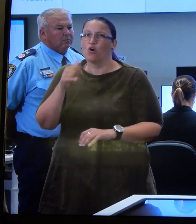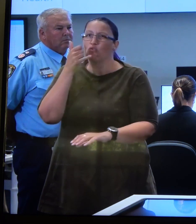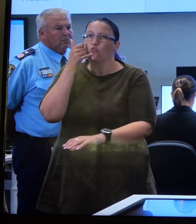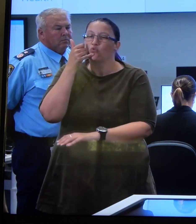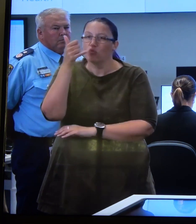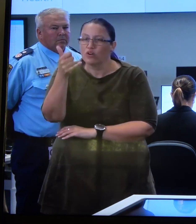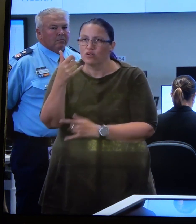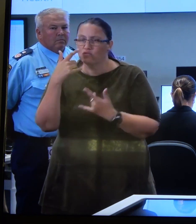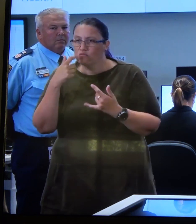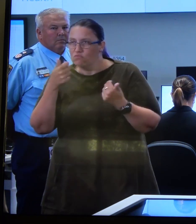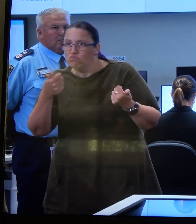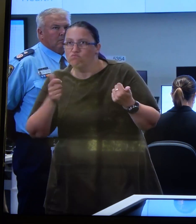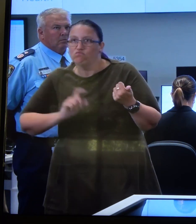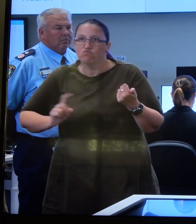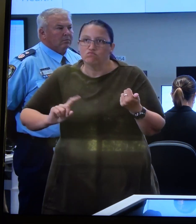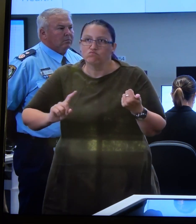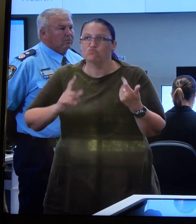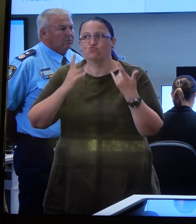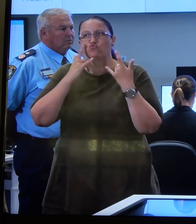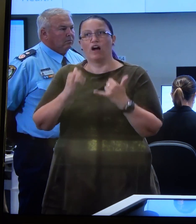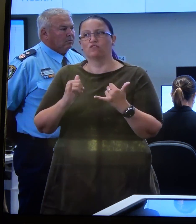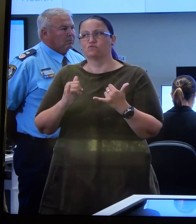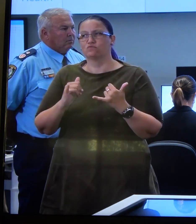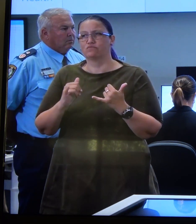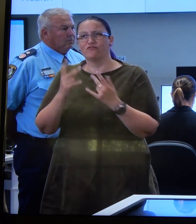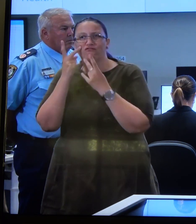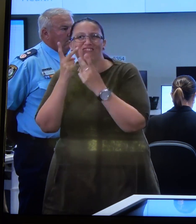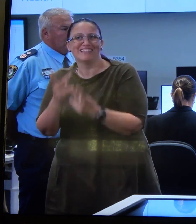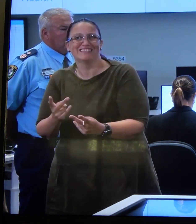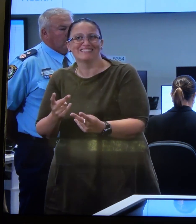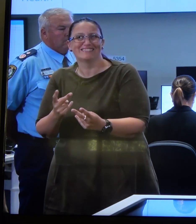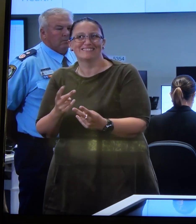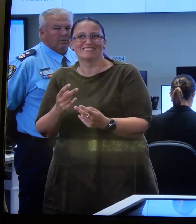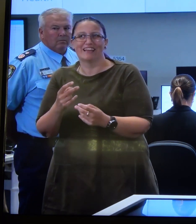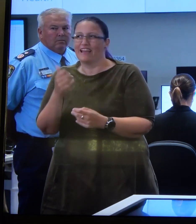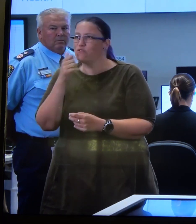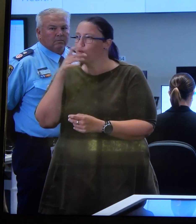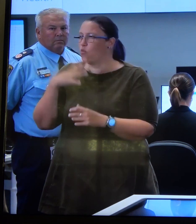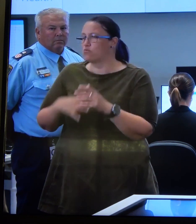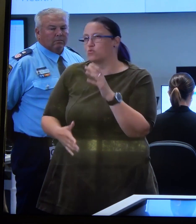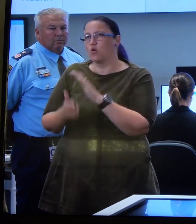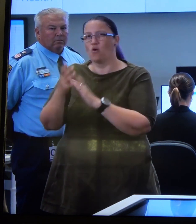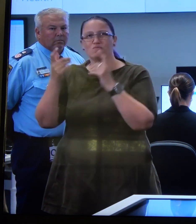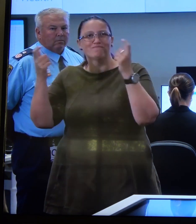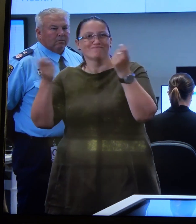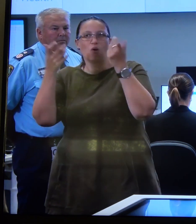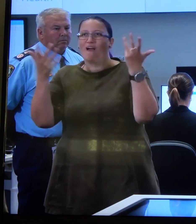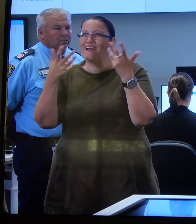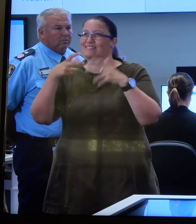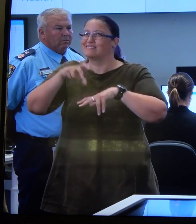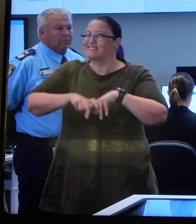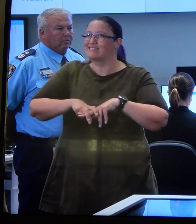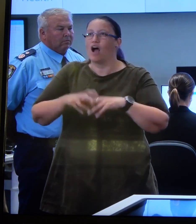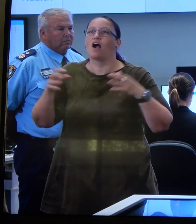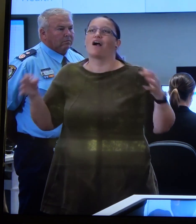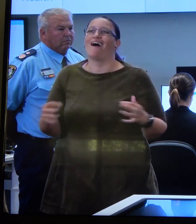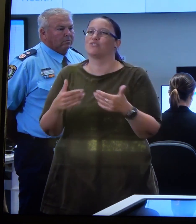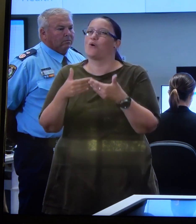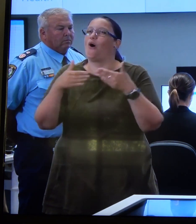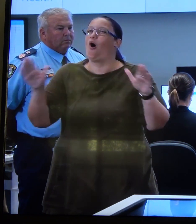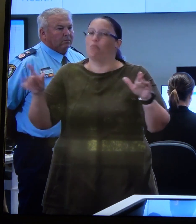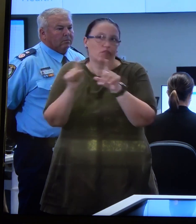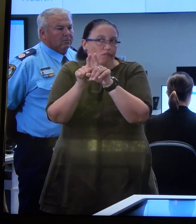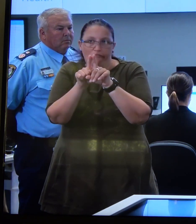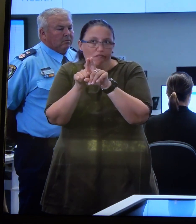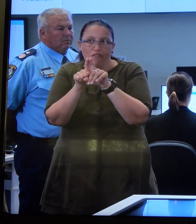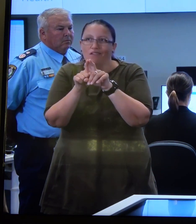on them, dropping by, having functions. If you're going to go and meet with them, sit in the garden, sit in open places. Make sure you